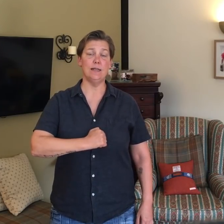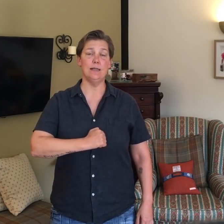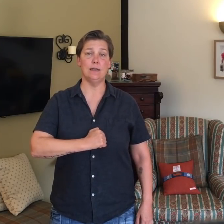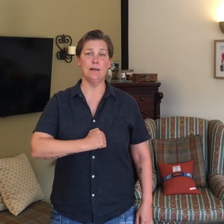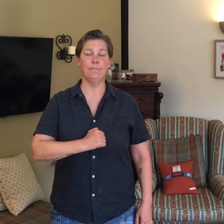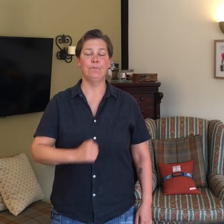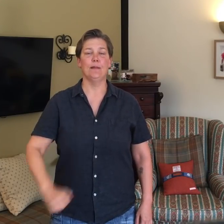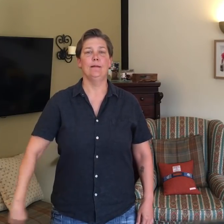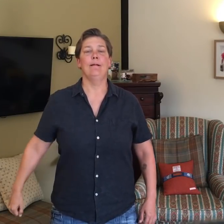apology.